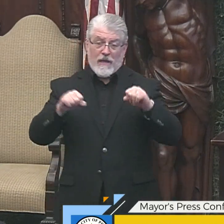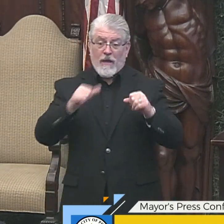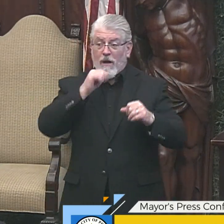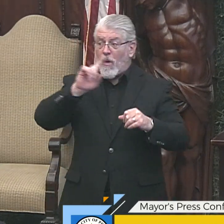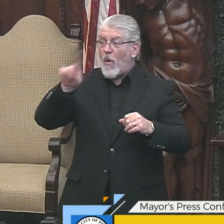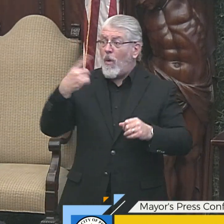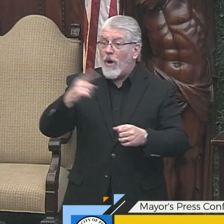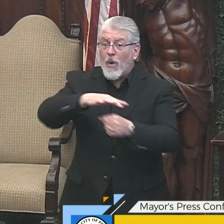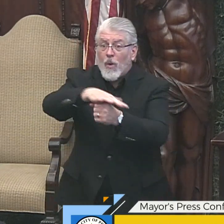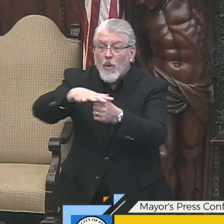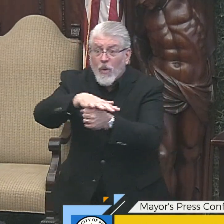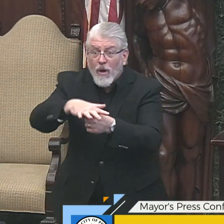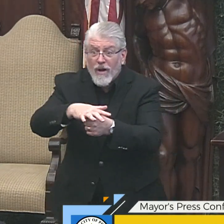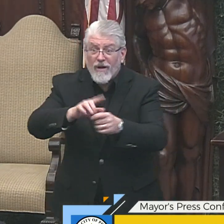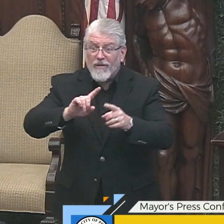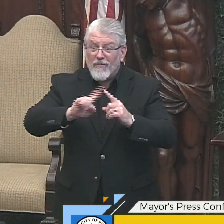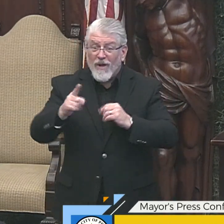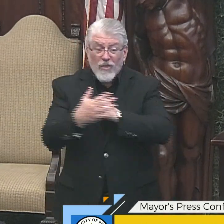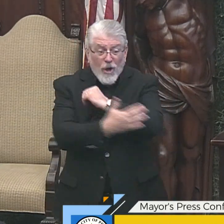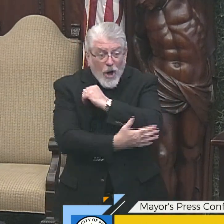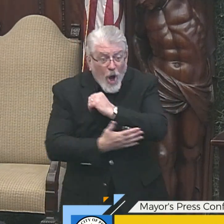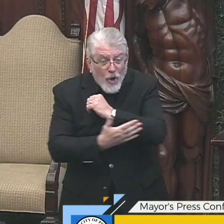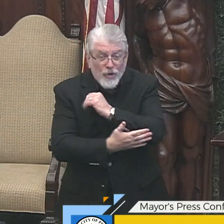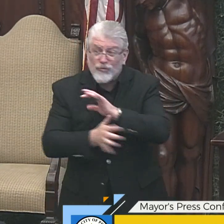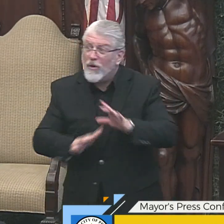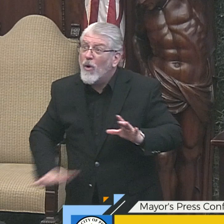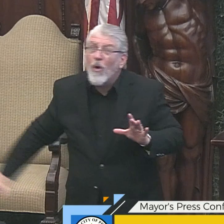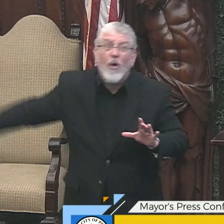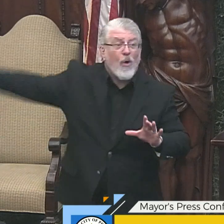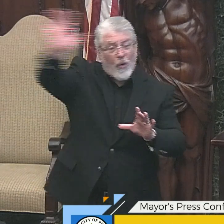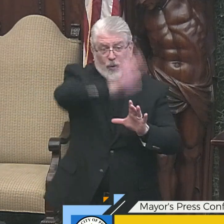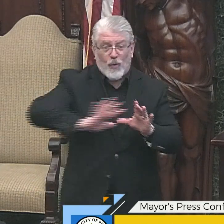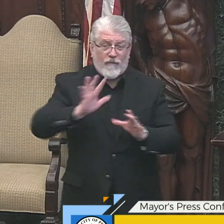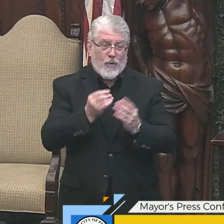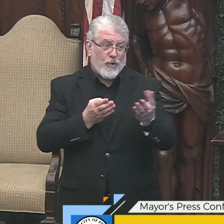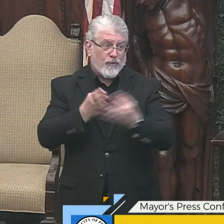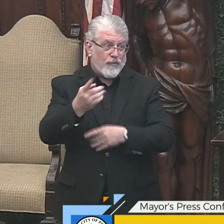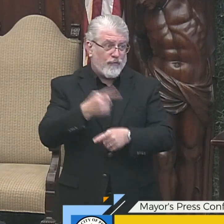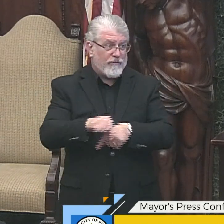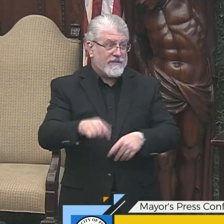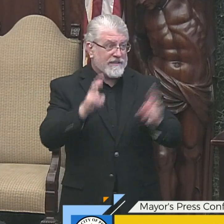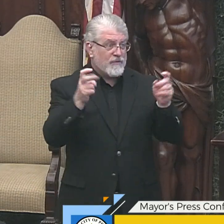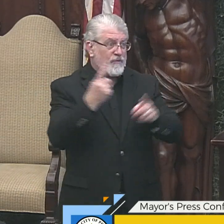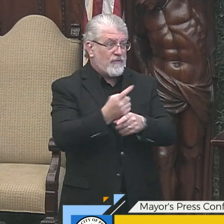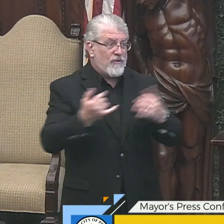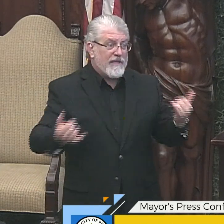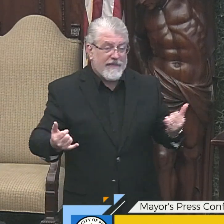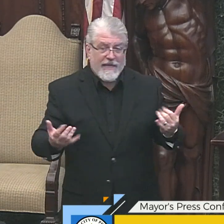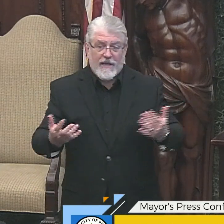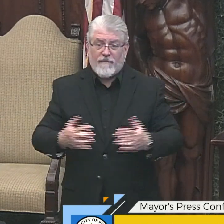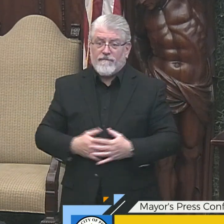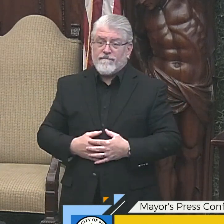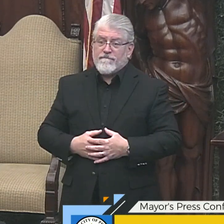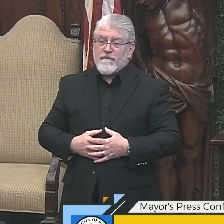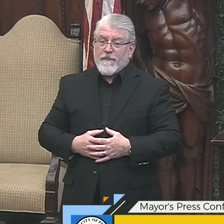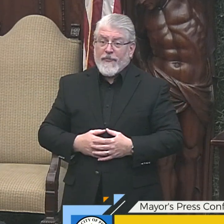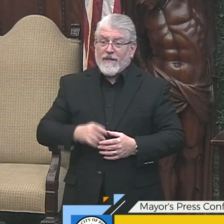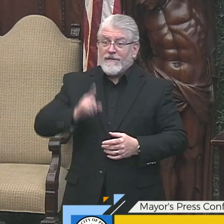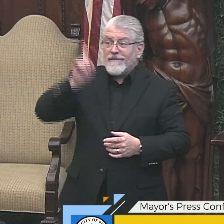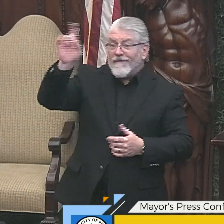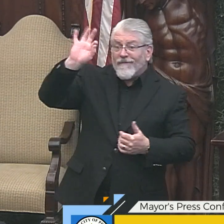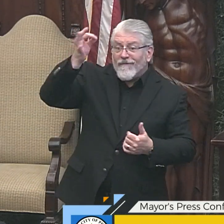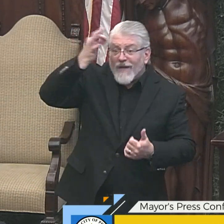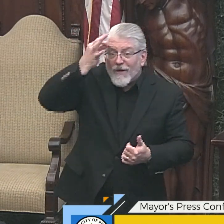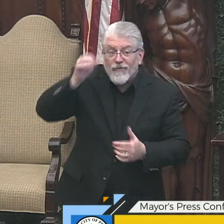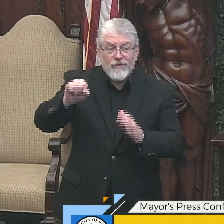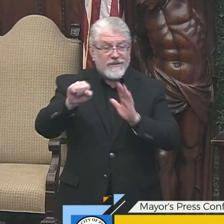nationally addressed, similar to World War II or to a depression. They're going to have to step up, both the federal, state, and we will